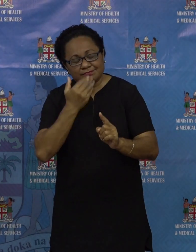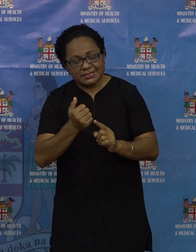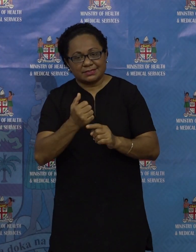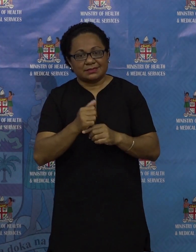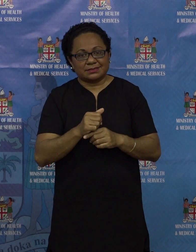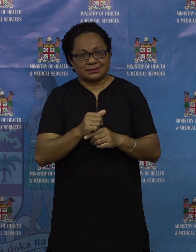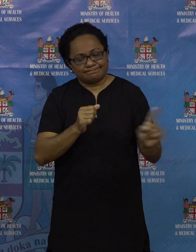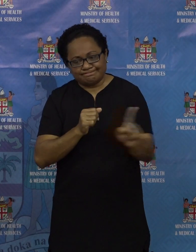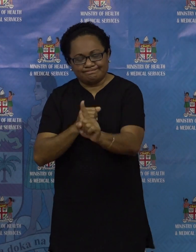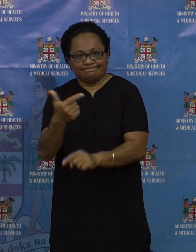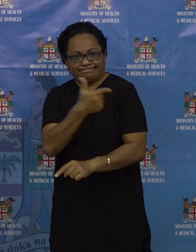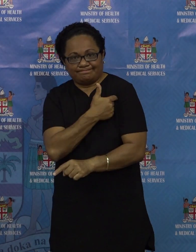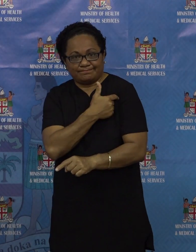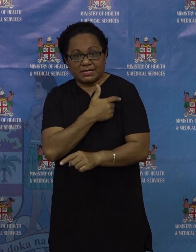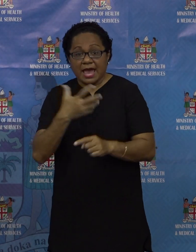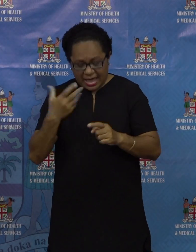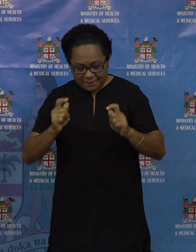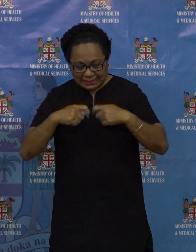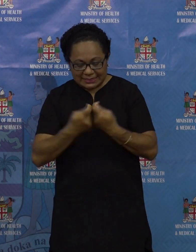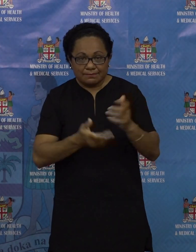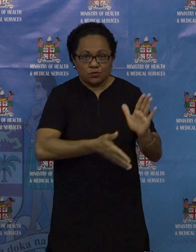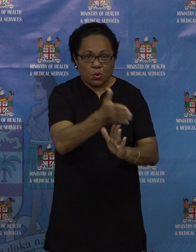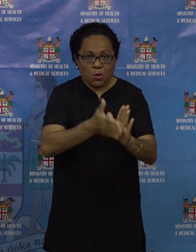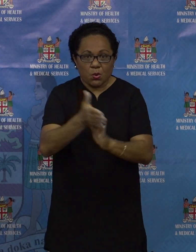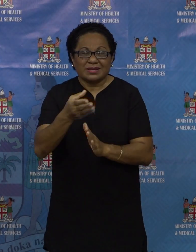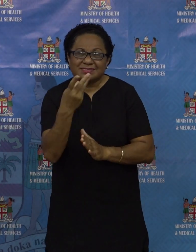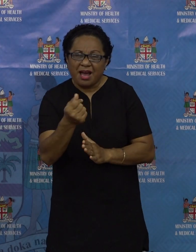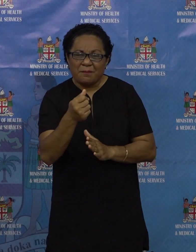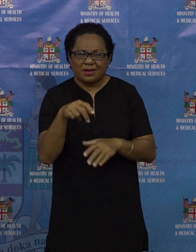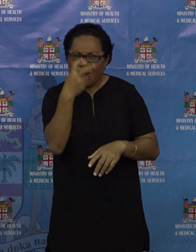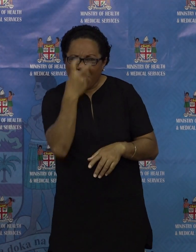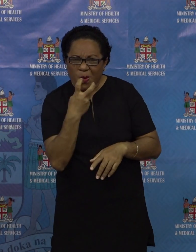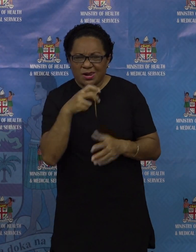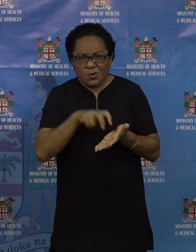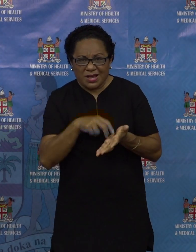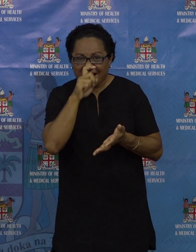will intensify their efforts to reach elderly and others who may not be able to go out for vaccination.